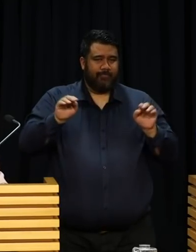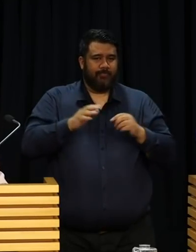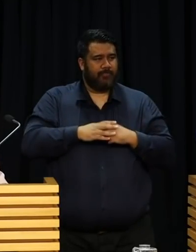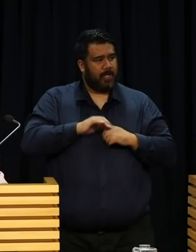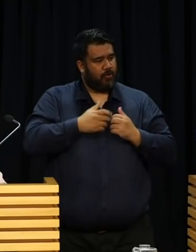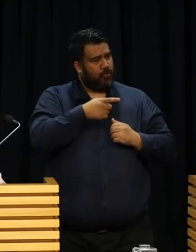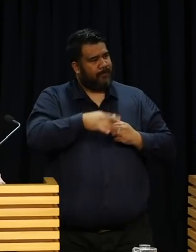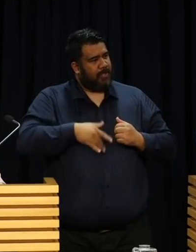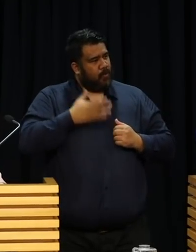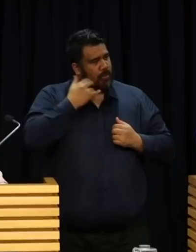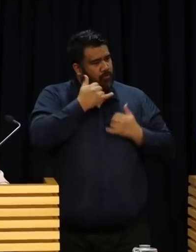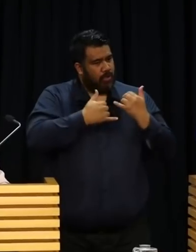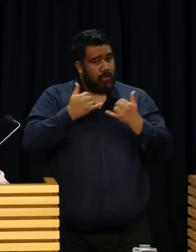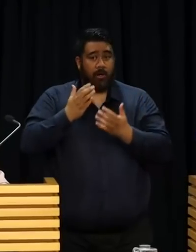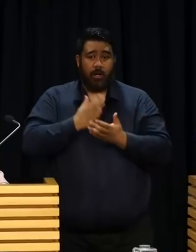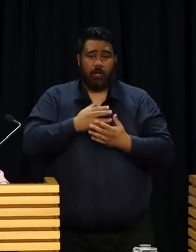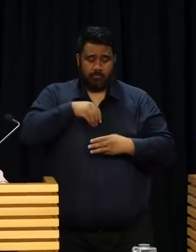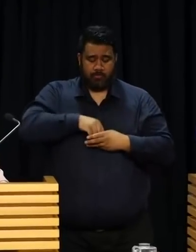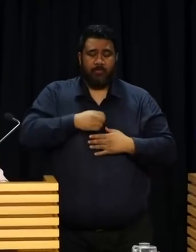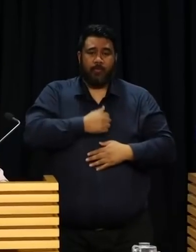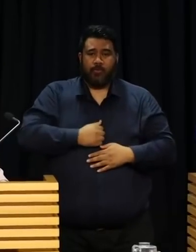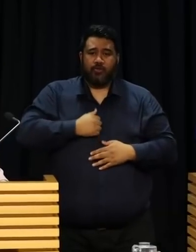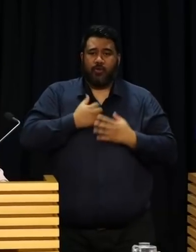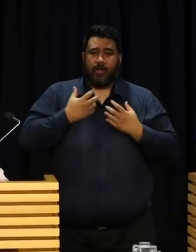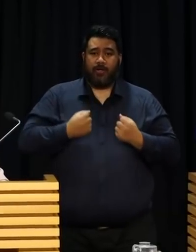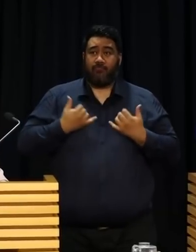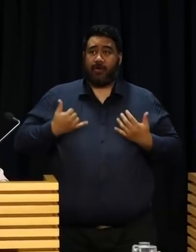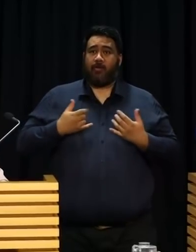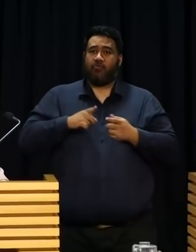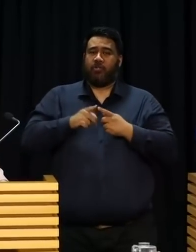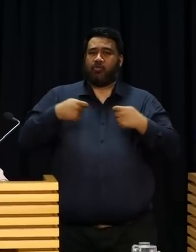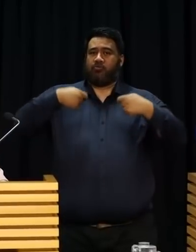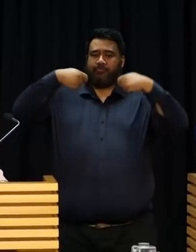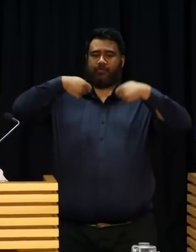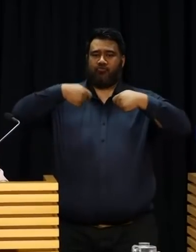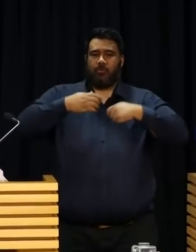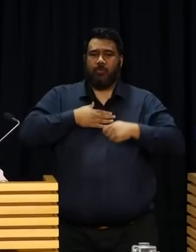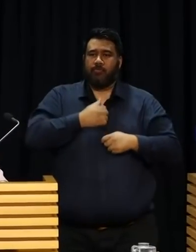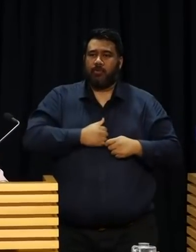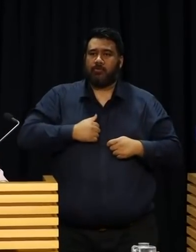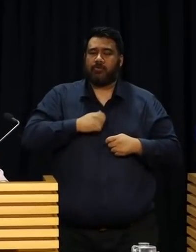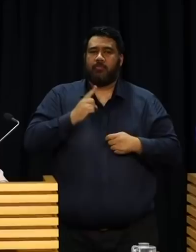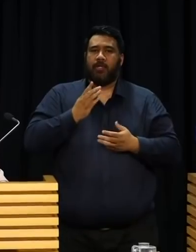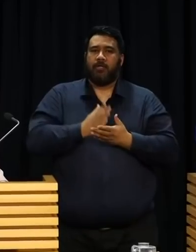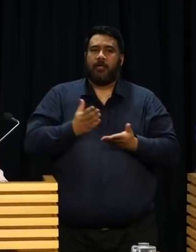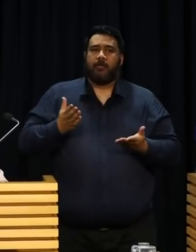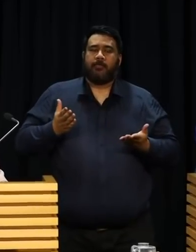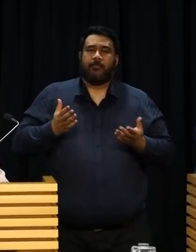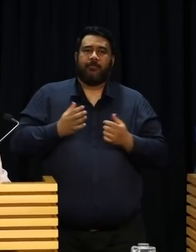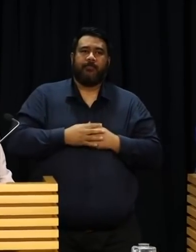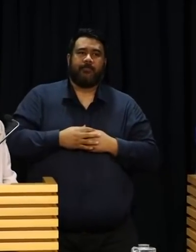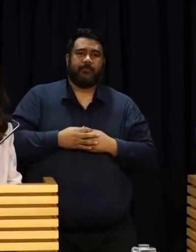doing that? I'm quite emotional. I'm trying to control my emotions today.